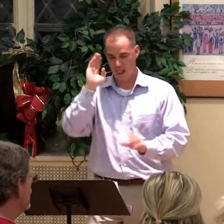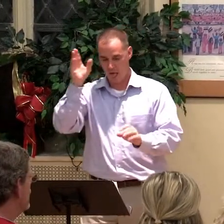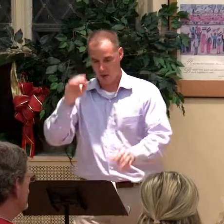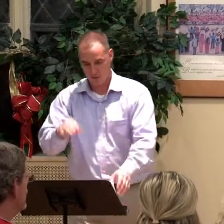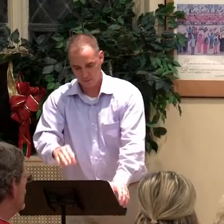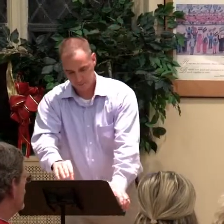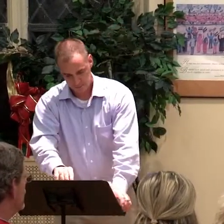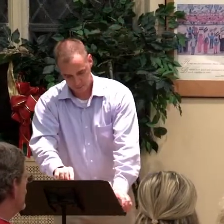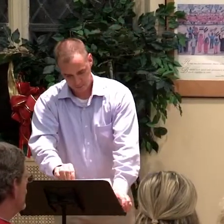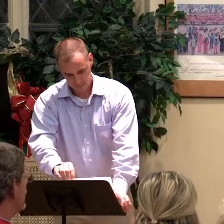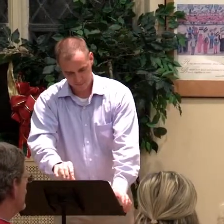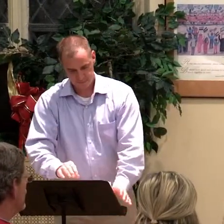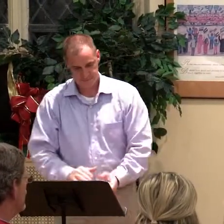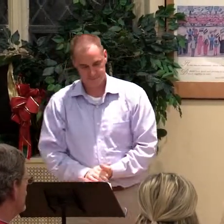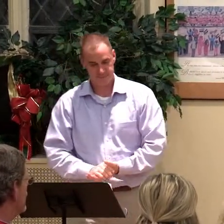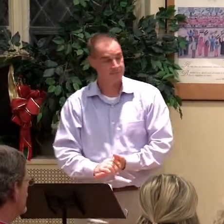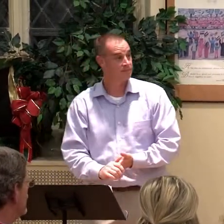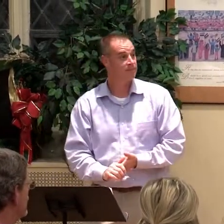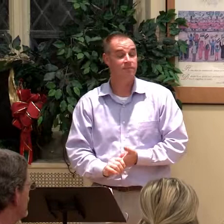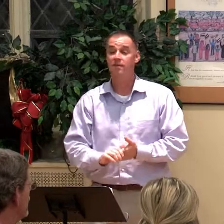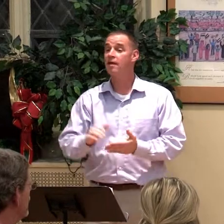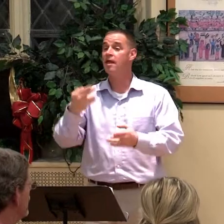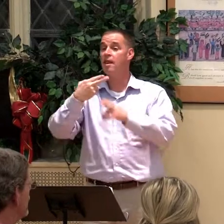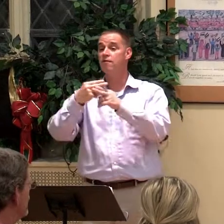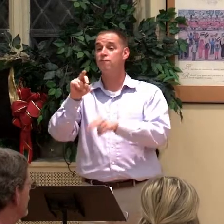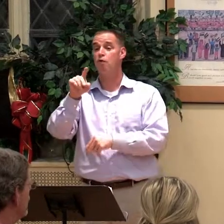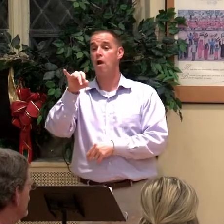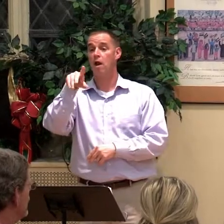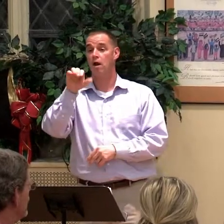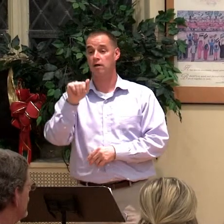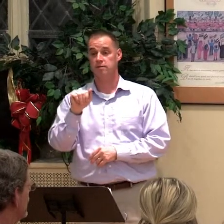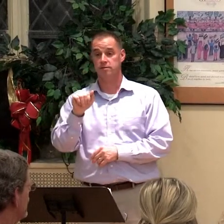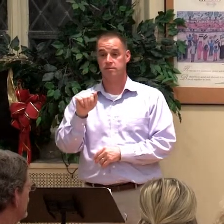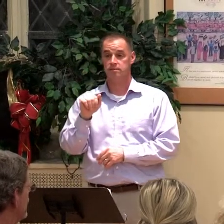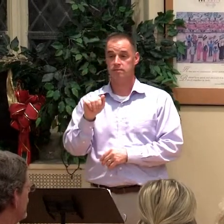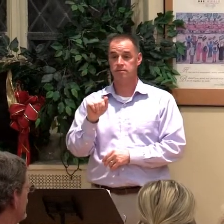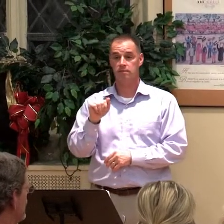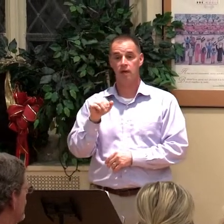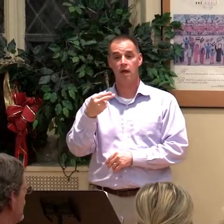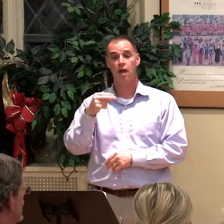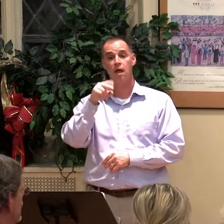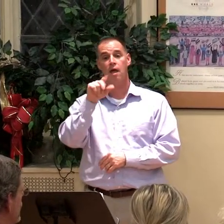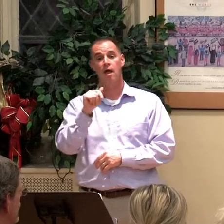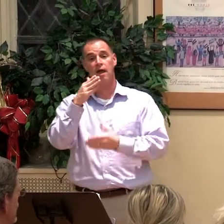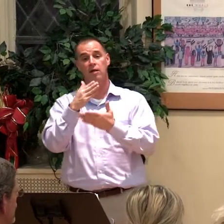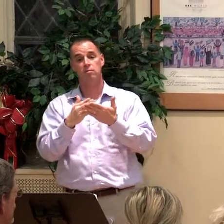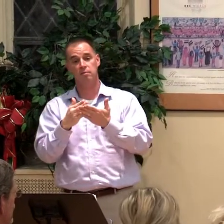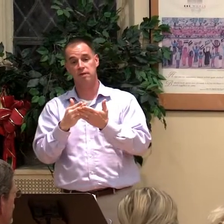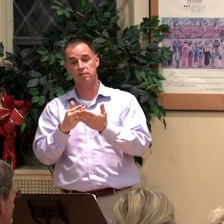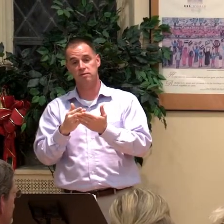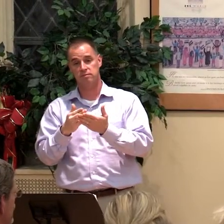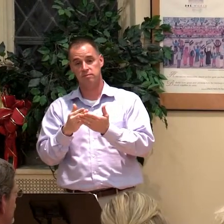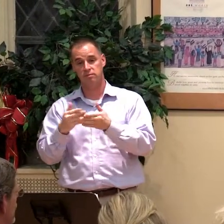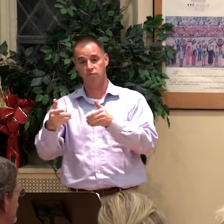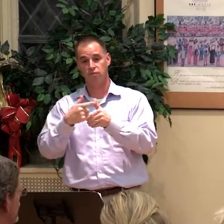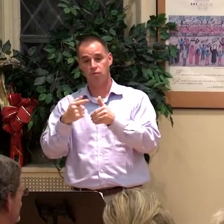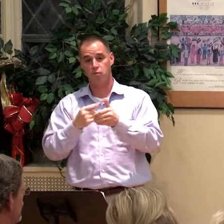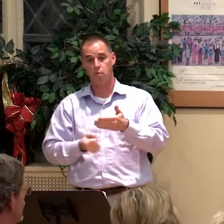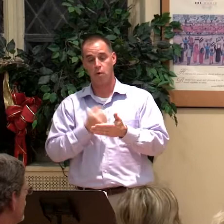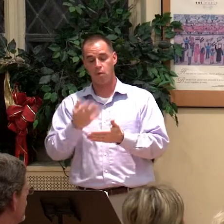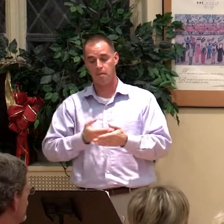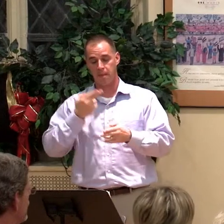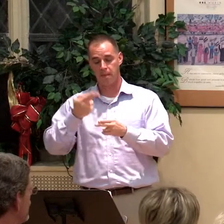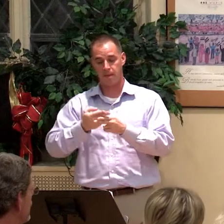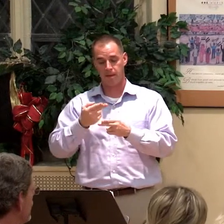Hello. Hi. I'm Veronica. I'm going to read Hannah's piece first. It's